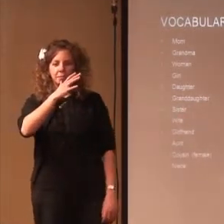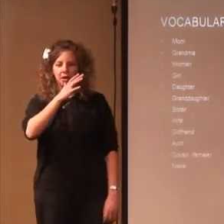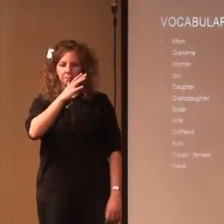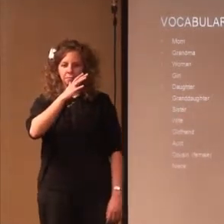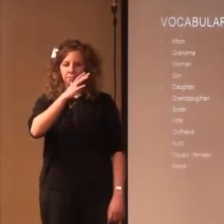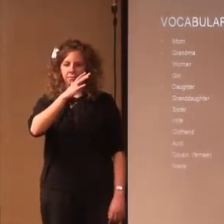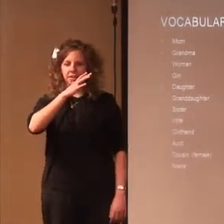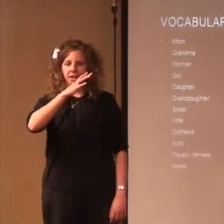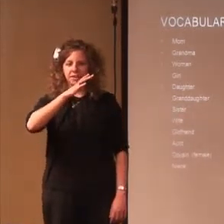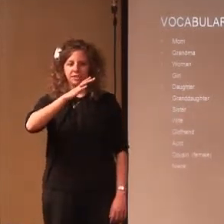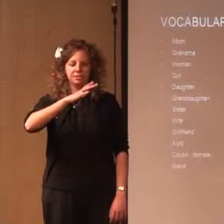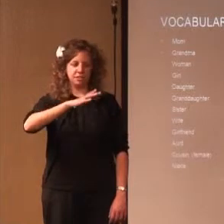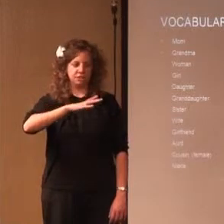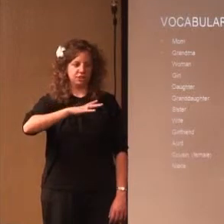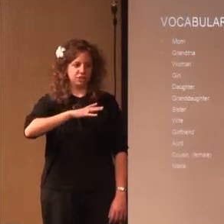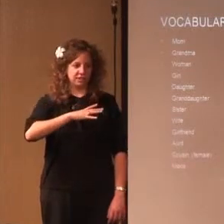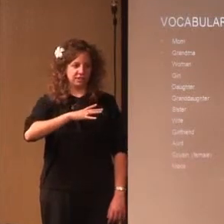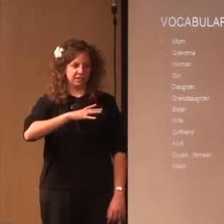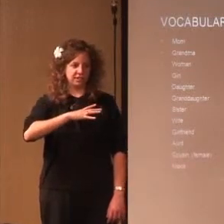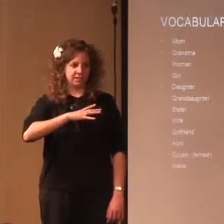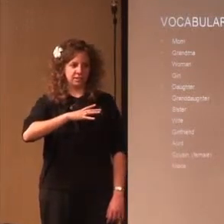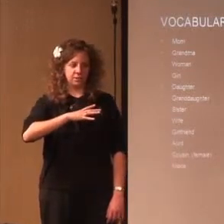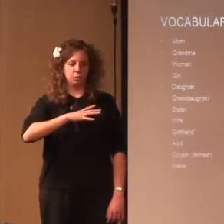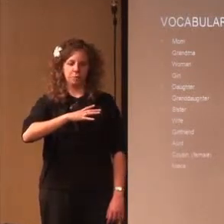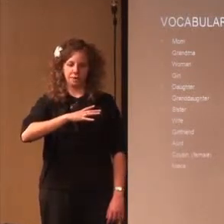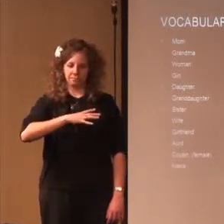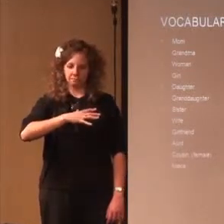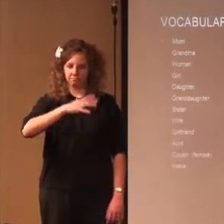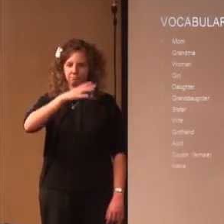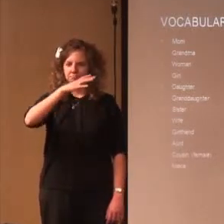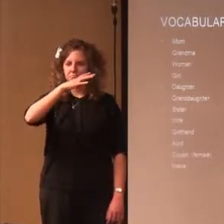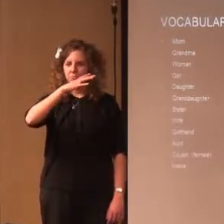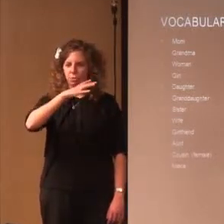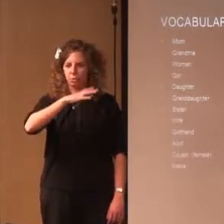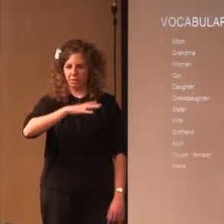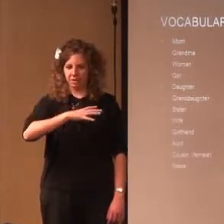mom, and then down to your chest, like that. Women.